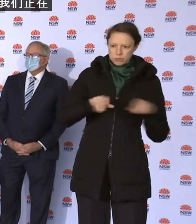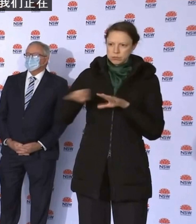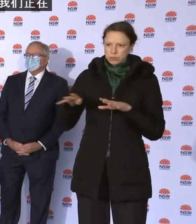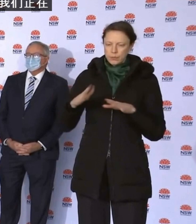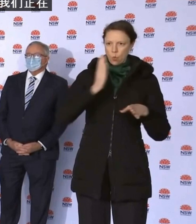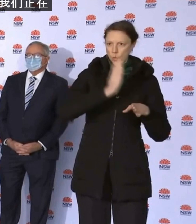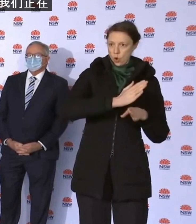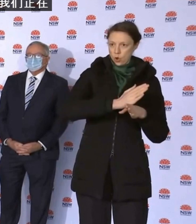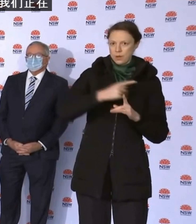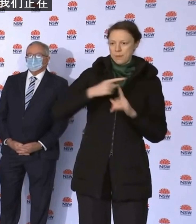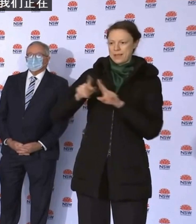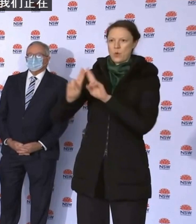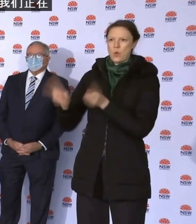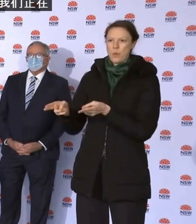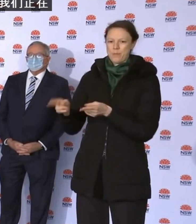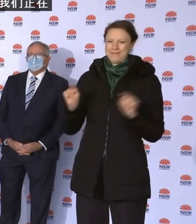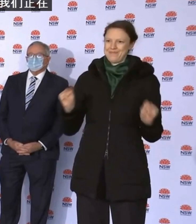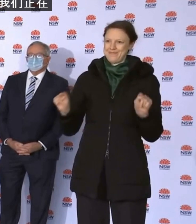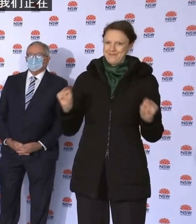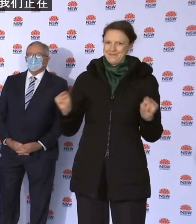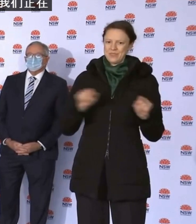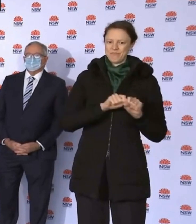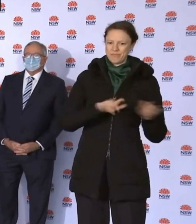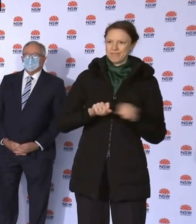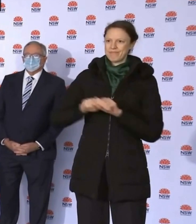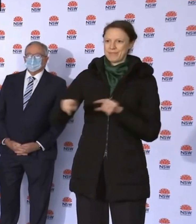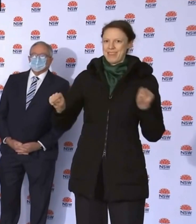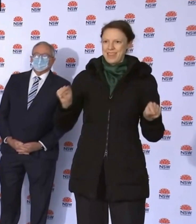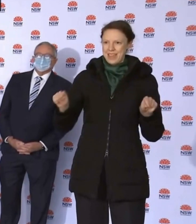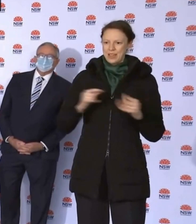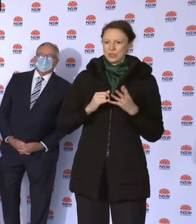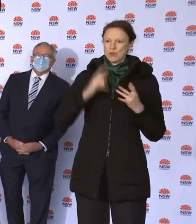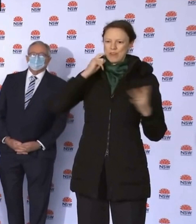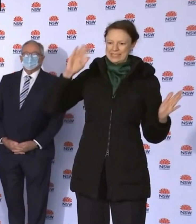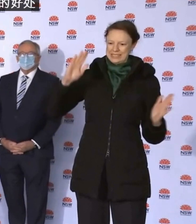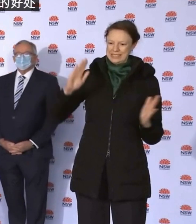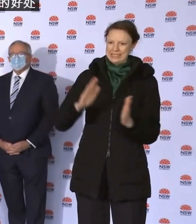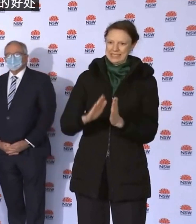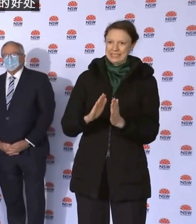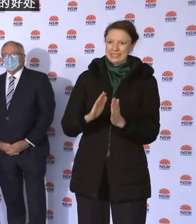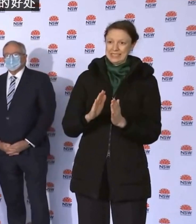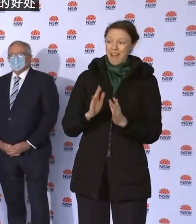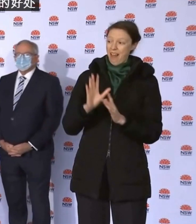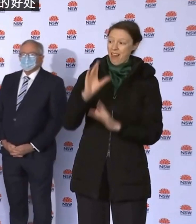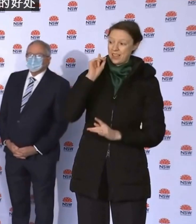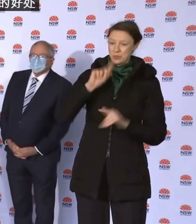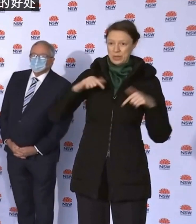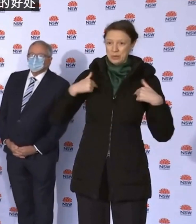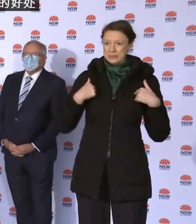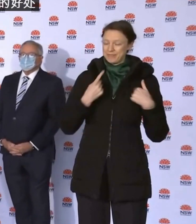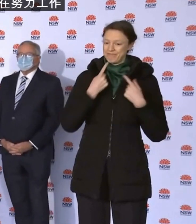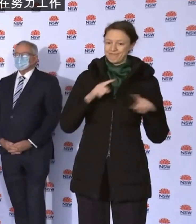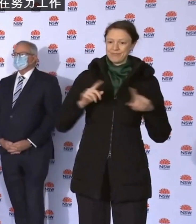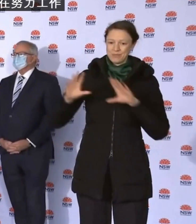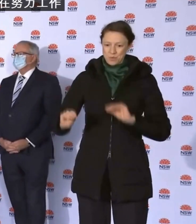additional difficult decisions last week. And we are hoping that by the end of this week we certainly see the benefit of those more